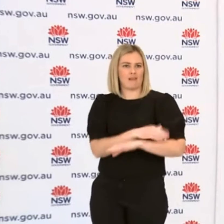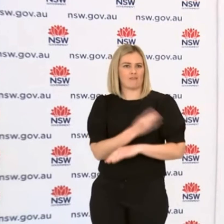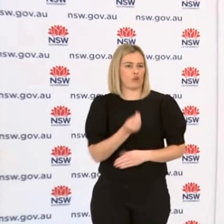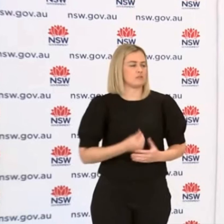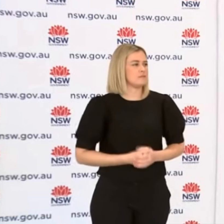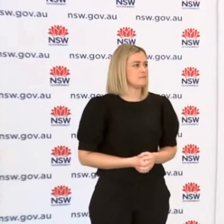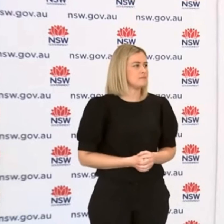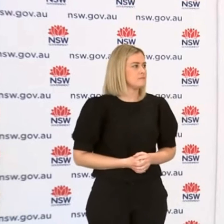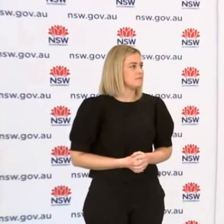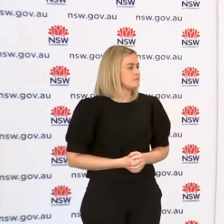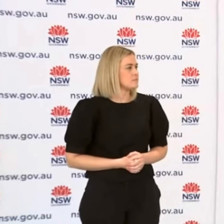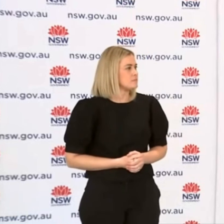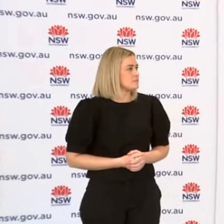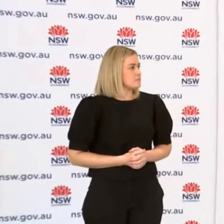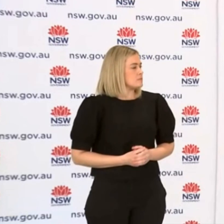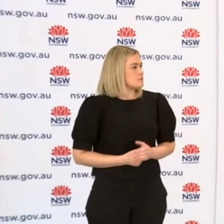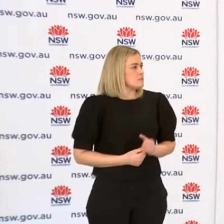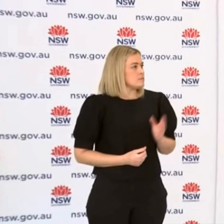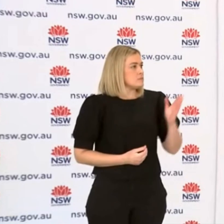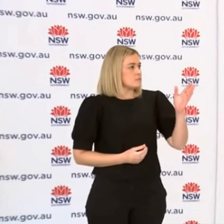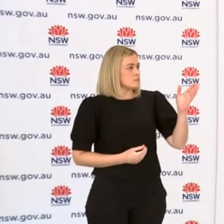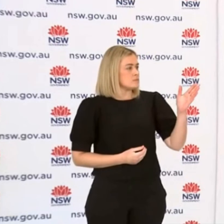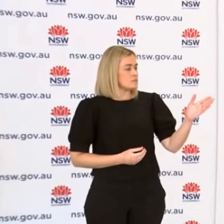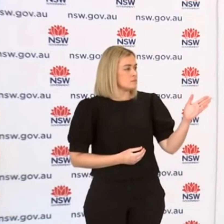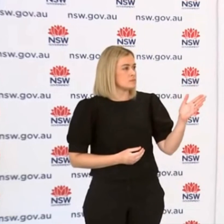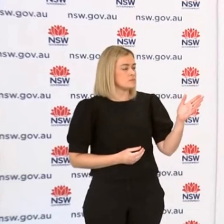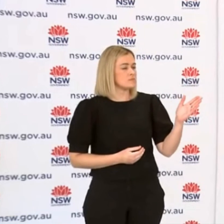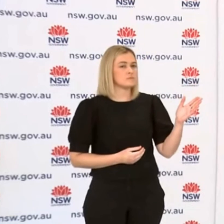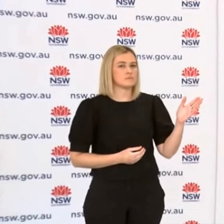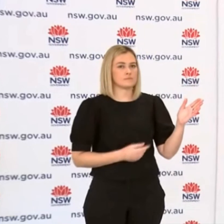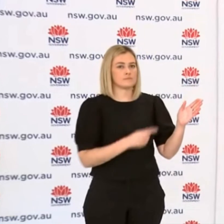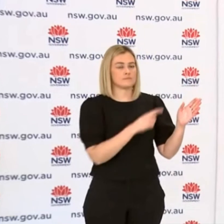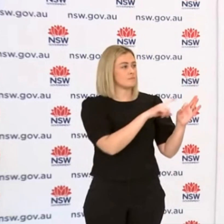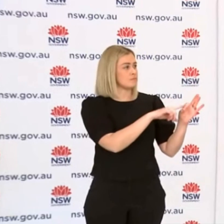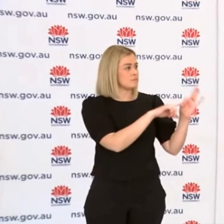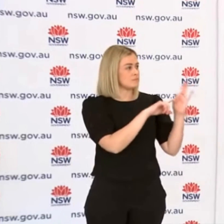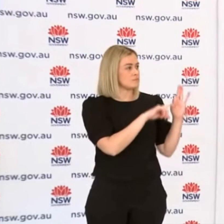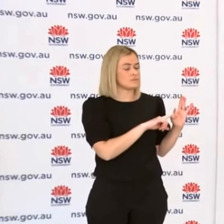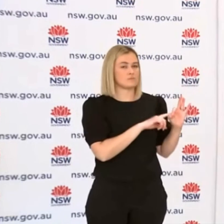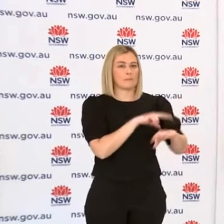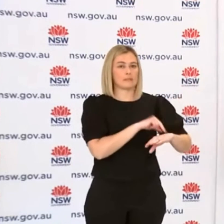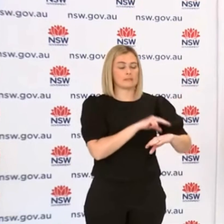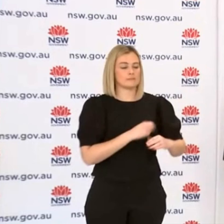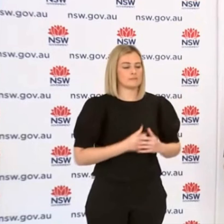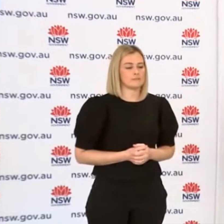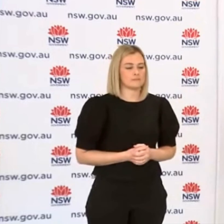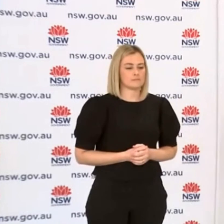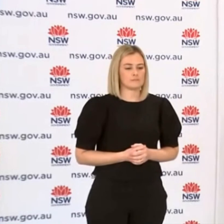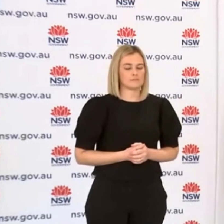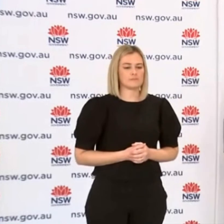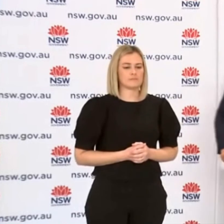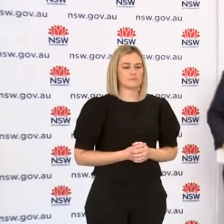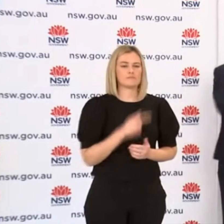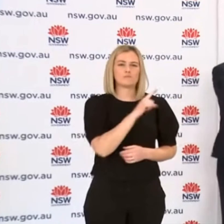McAnulty. Hang on, I'll go to the Deputy Commissioner because you asked first, and then we'll get Jeremy. Okay, Deputy Commissioner, you just mentioned before that people are